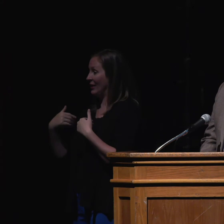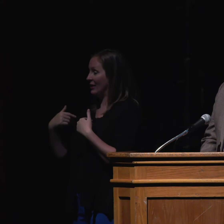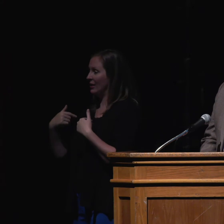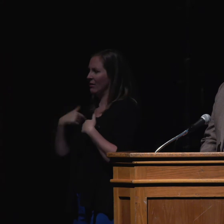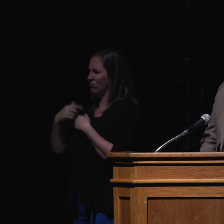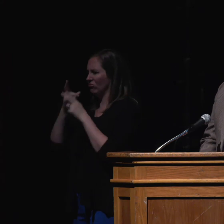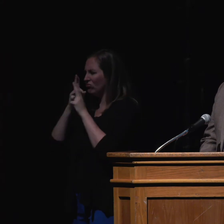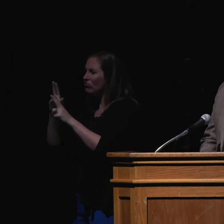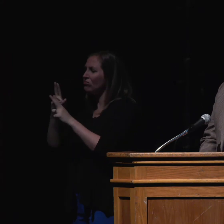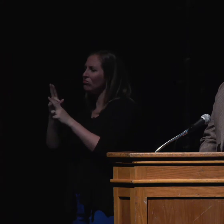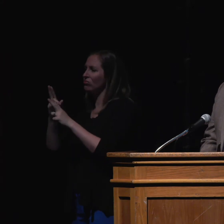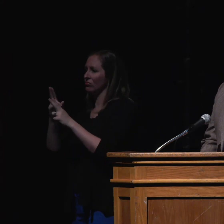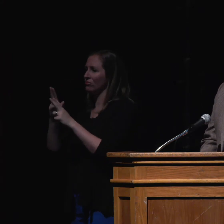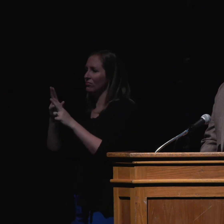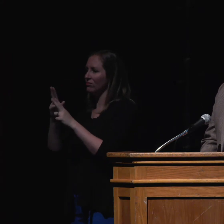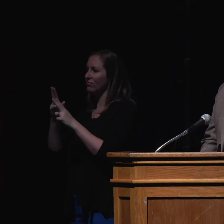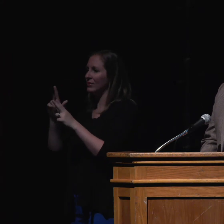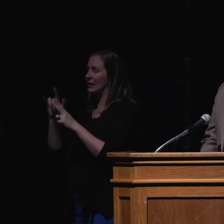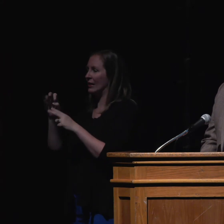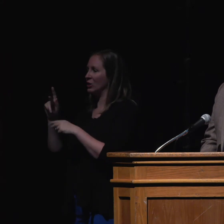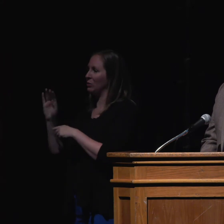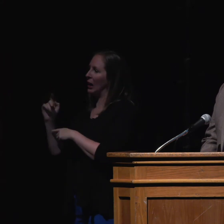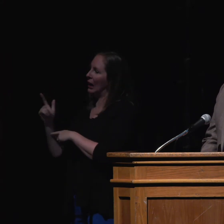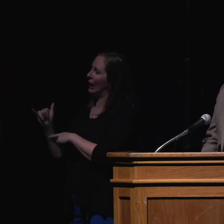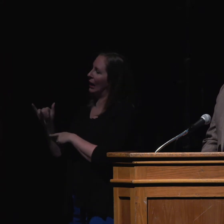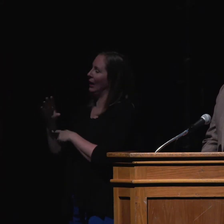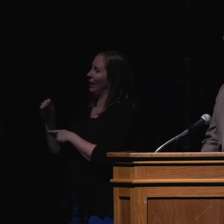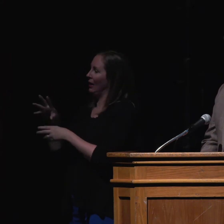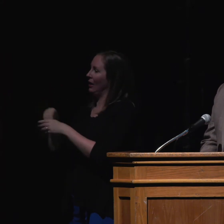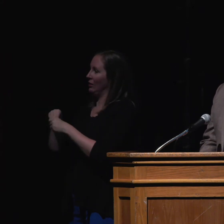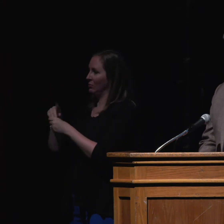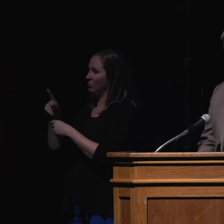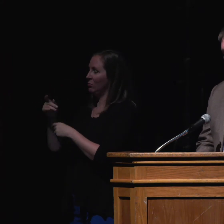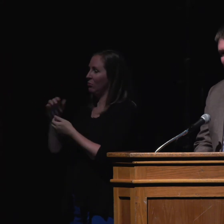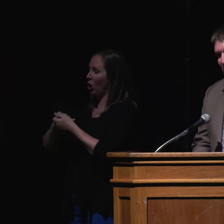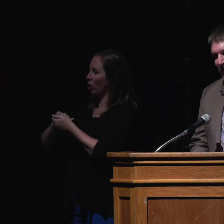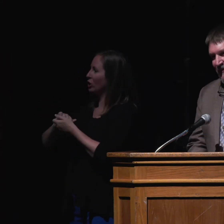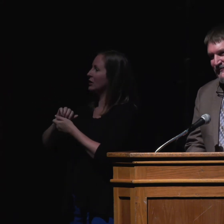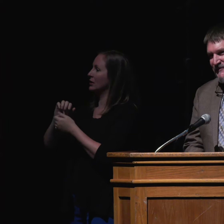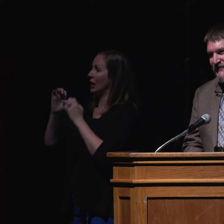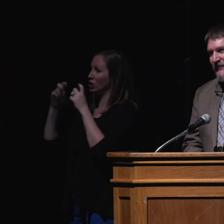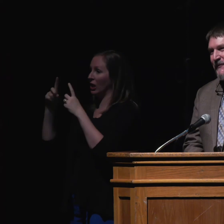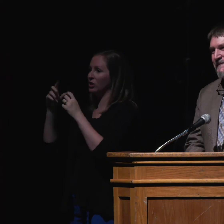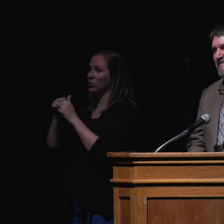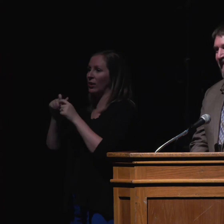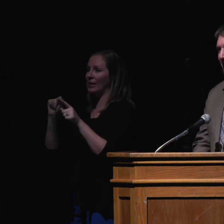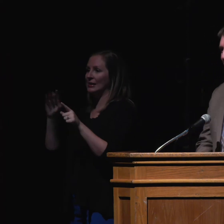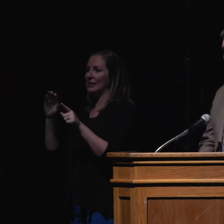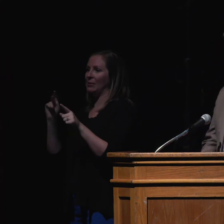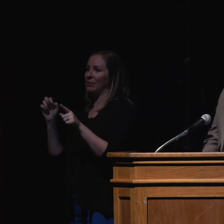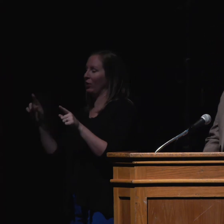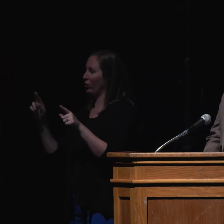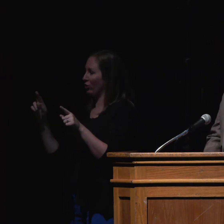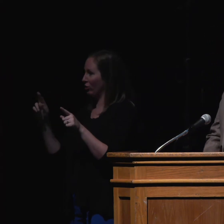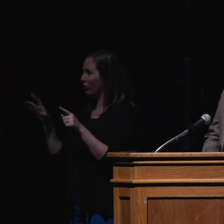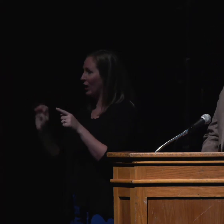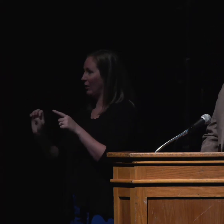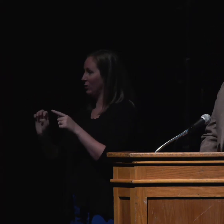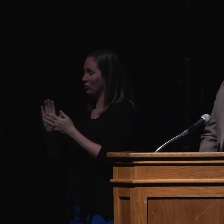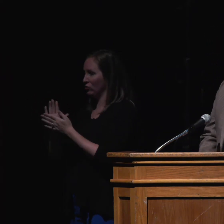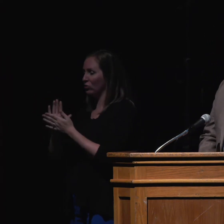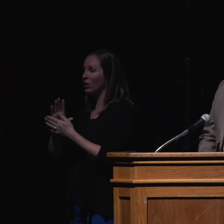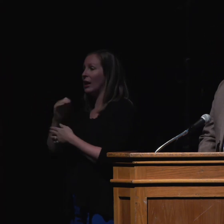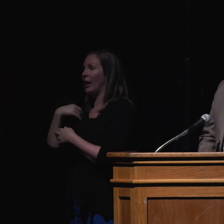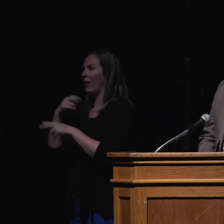of serving as a lunch buddy and a member of Partners in Education with T.C. Miller Elementary School. And